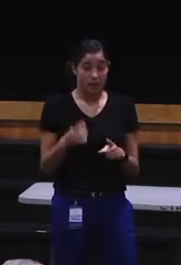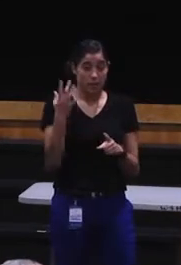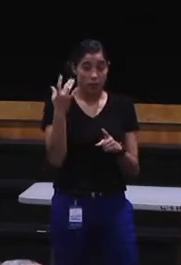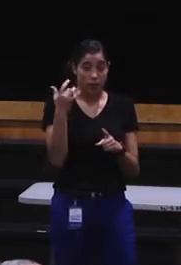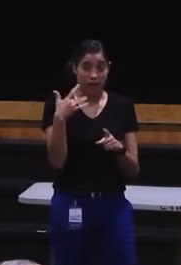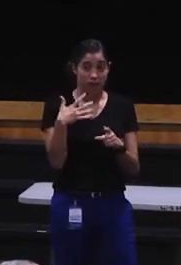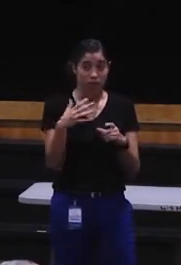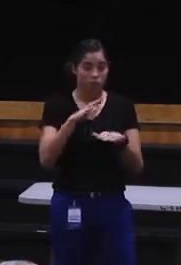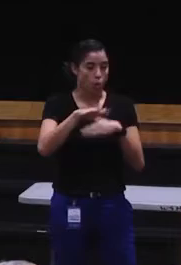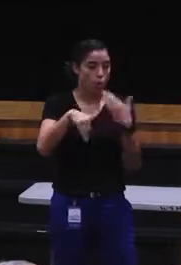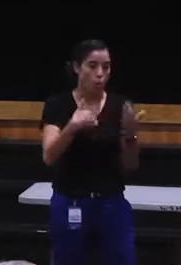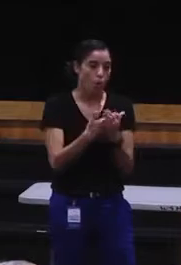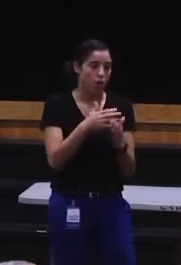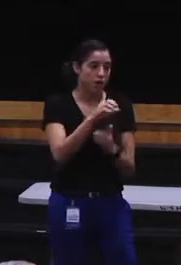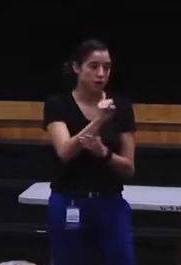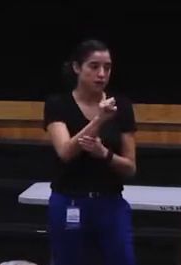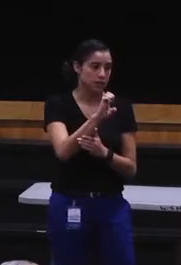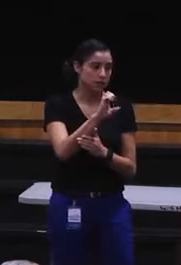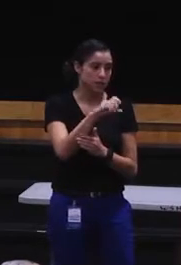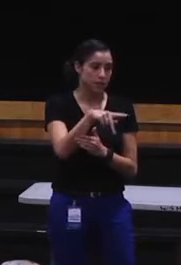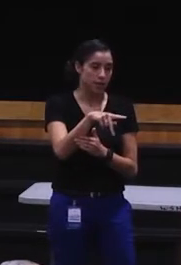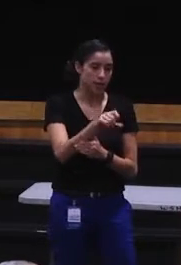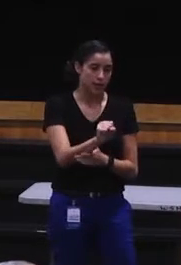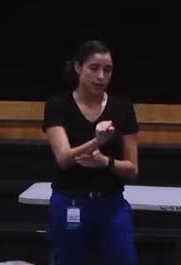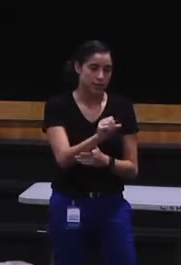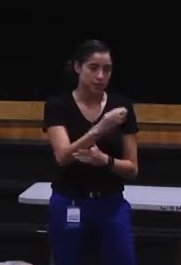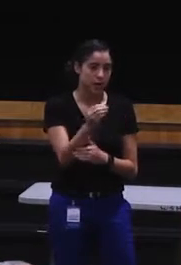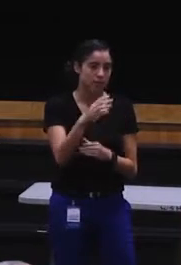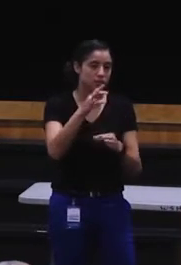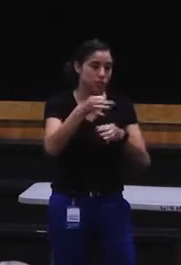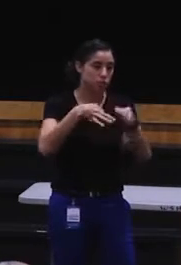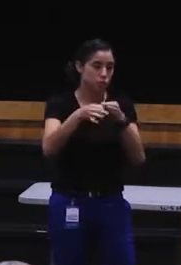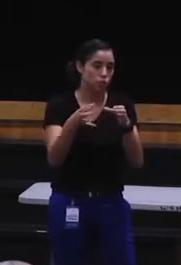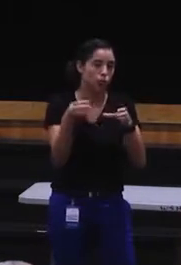an all SCPS, substitutes are included in that.